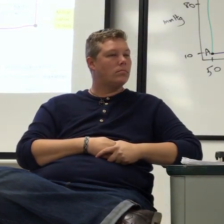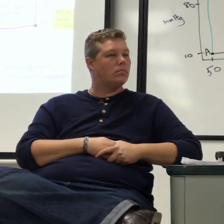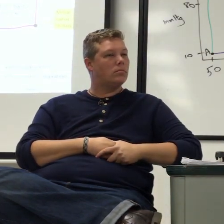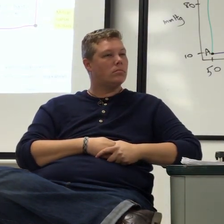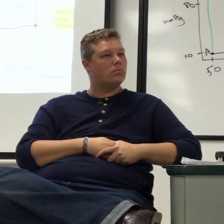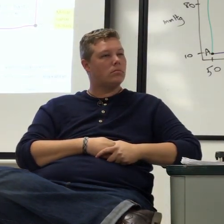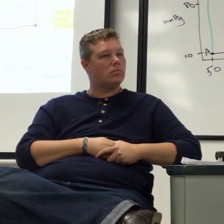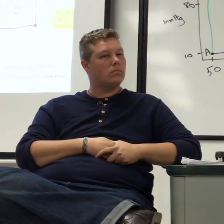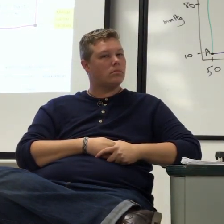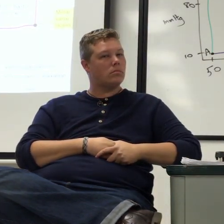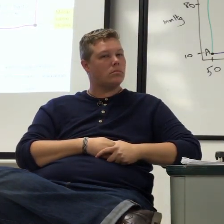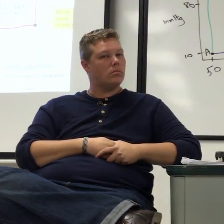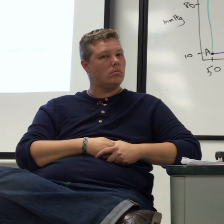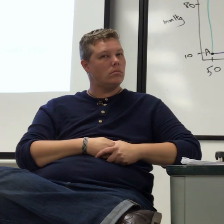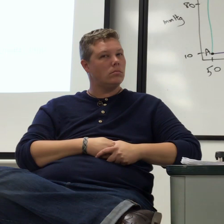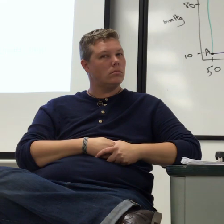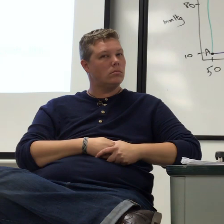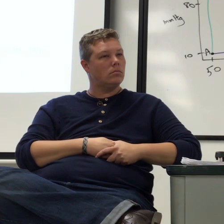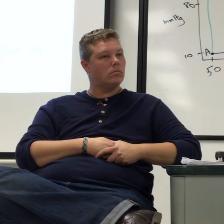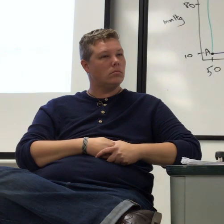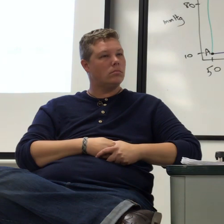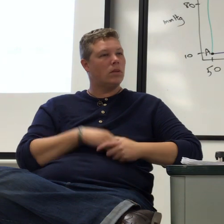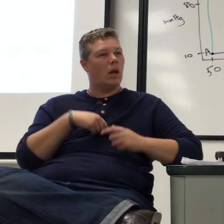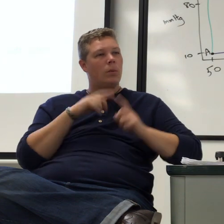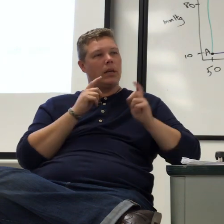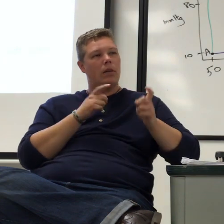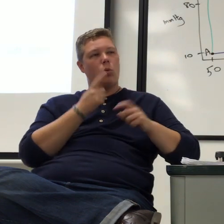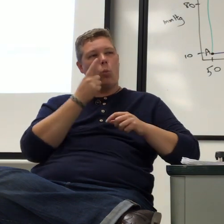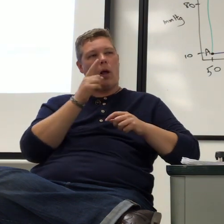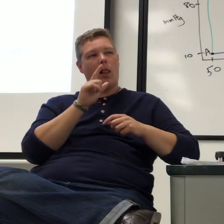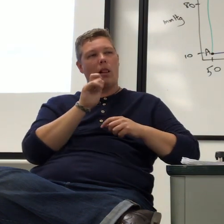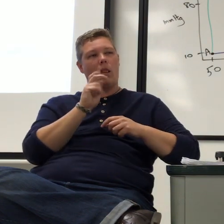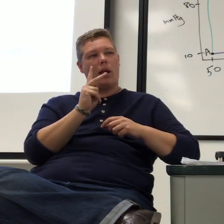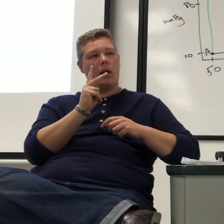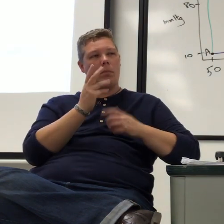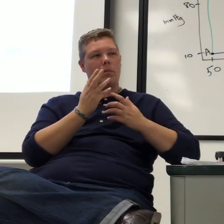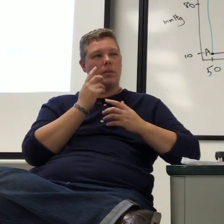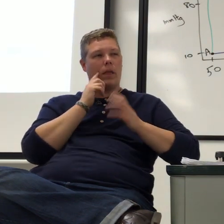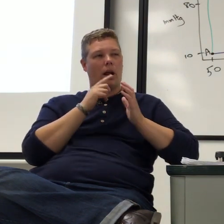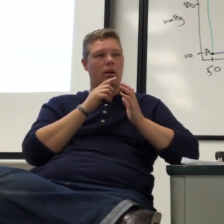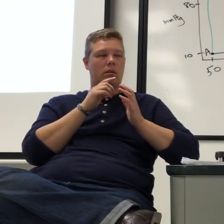So as you study the cardiac cycle, I want to give you one link to an animation that might help you.